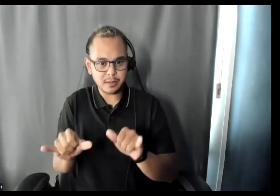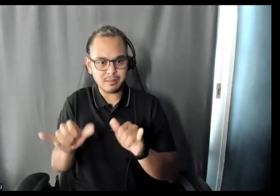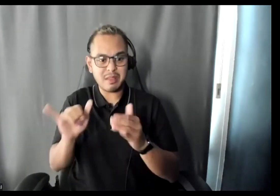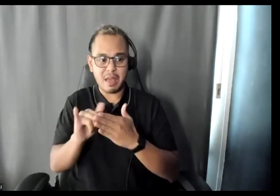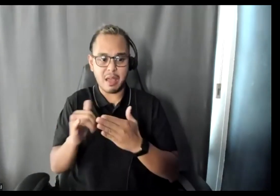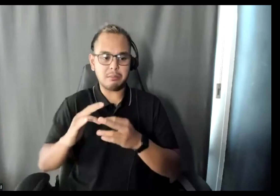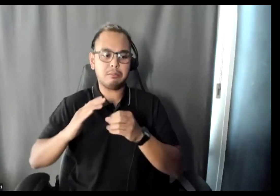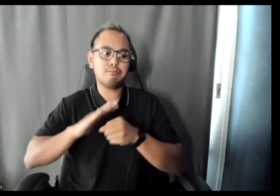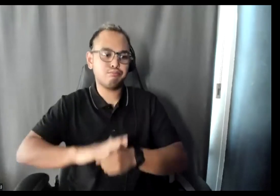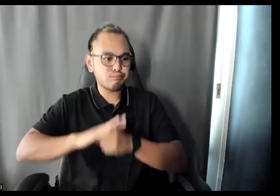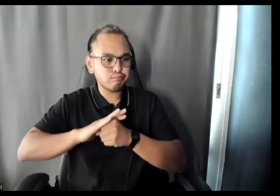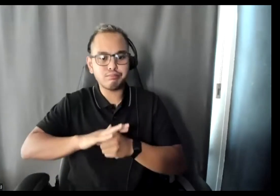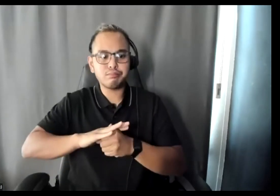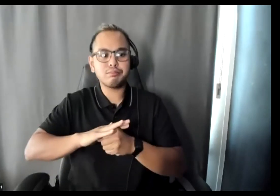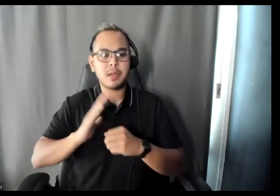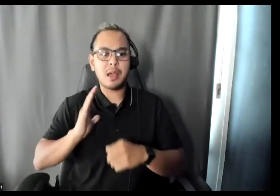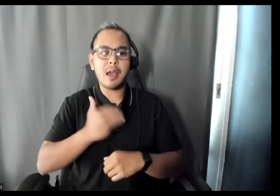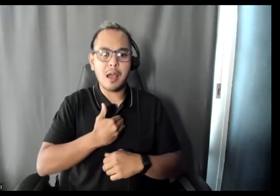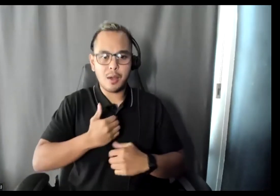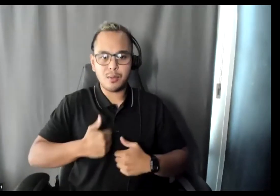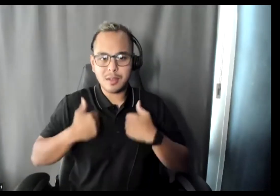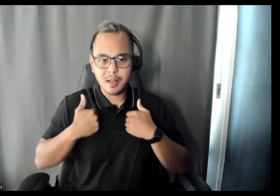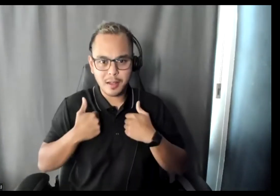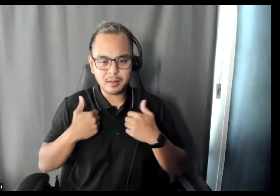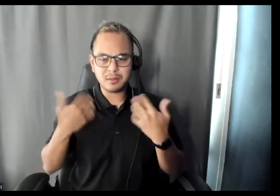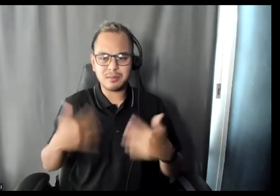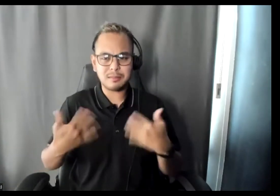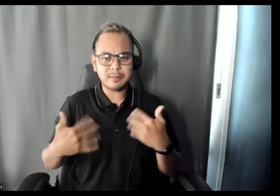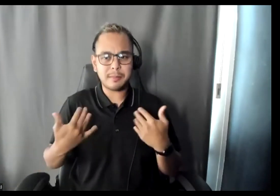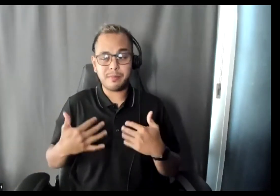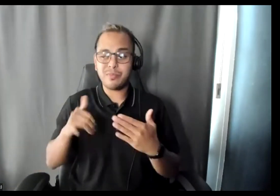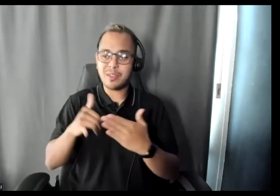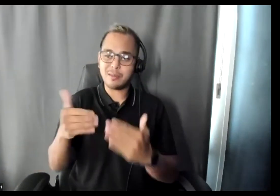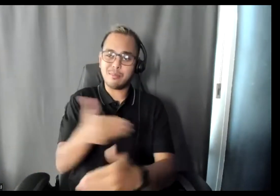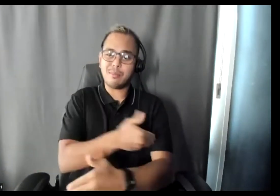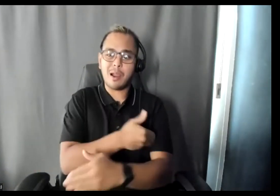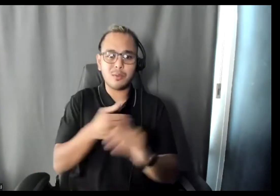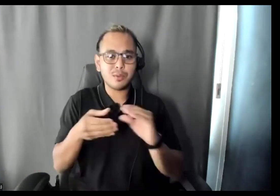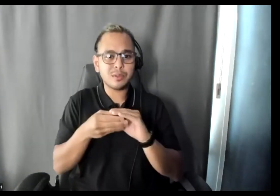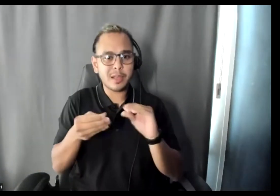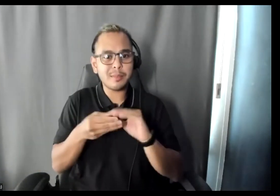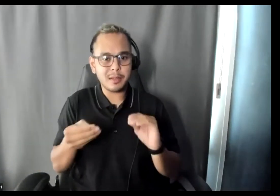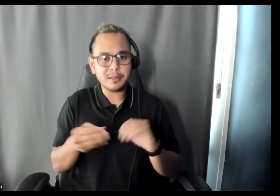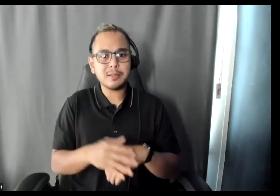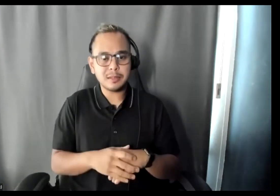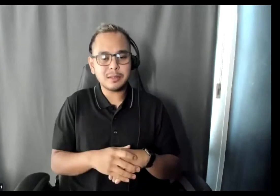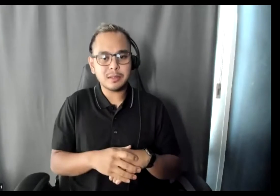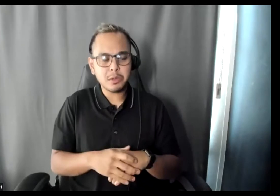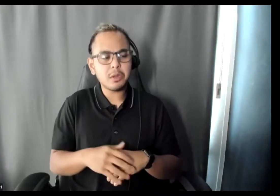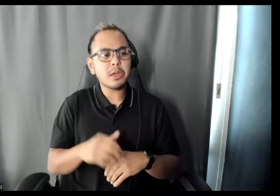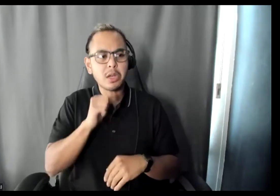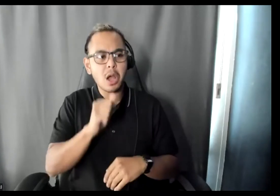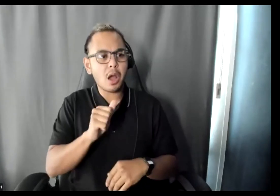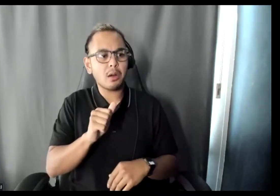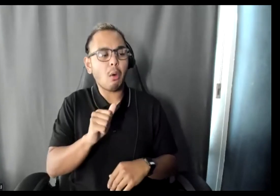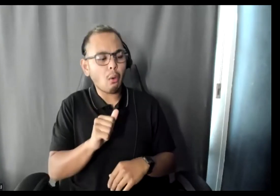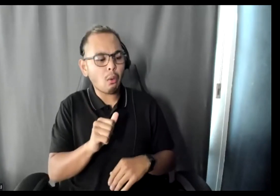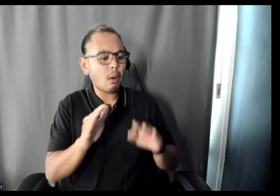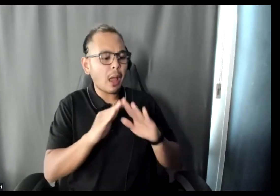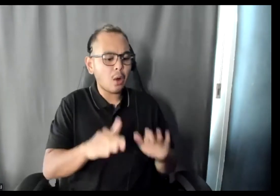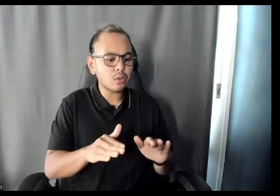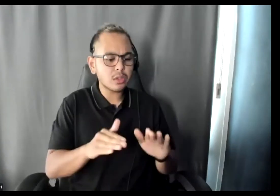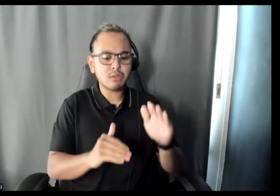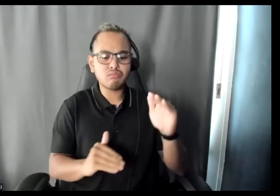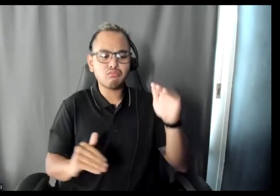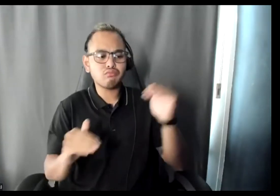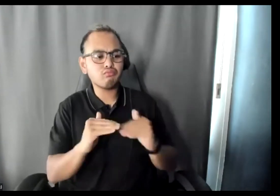undergirds our lives? That is a powerful statement. It's not that we are talking simply because, right, we want people to think that housing is great and they want them